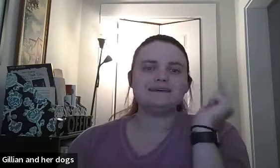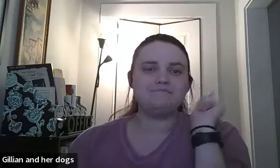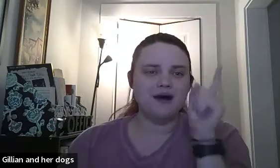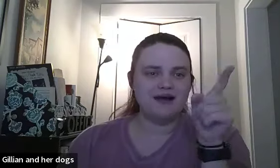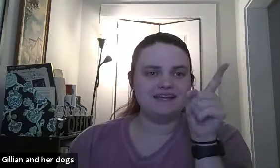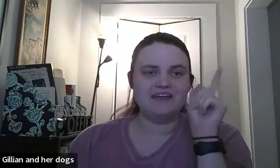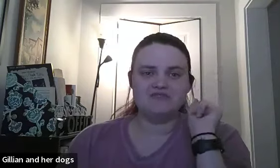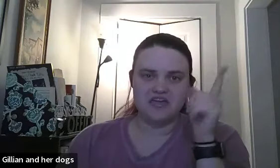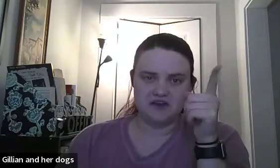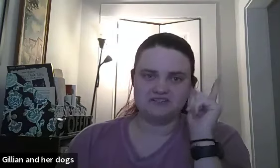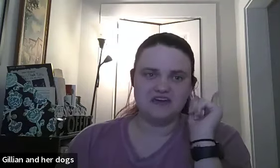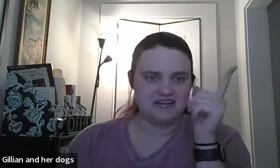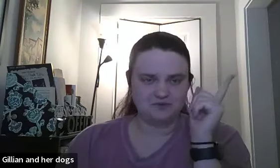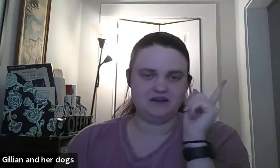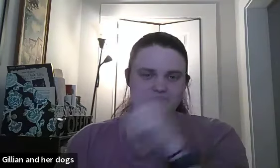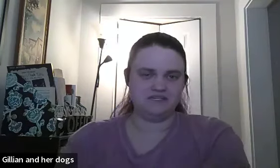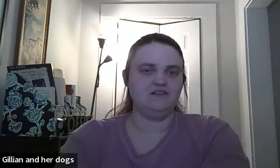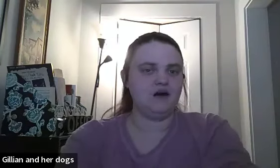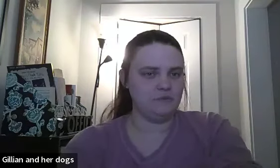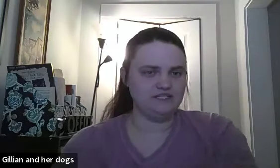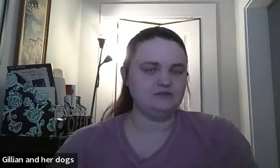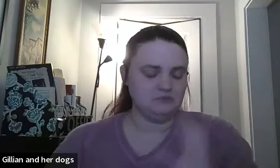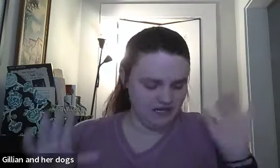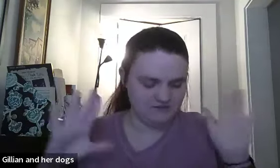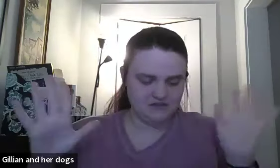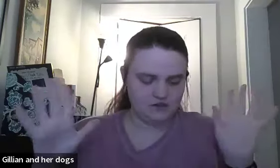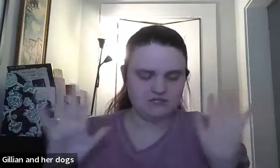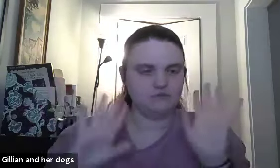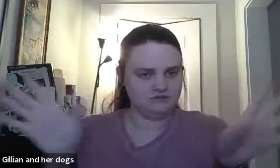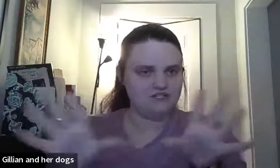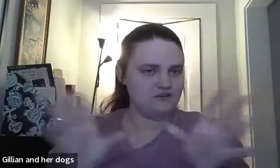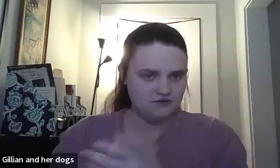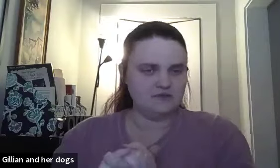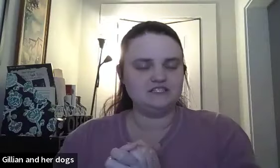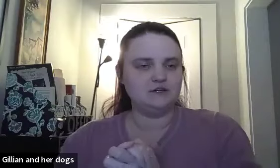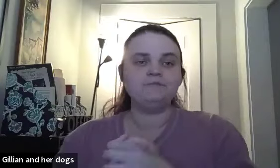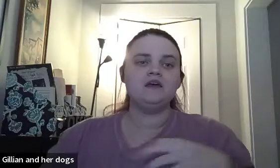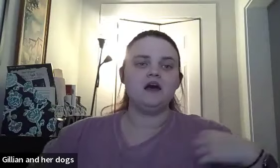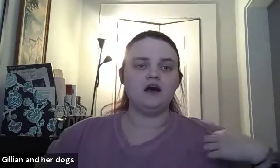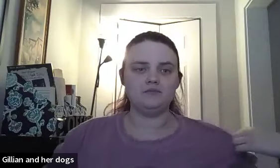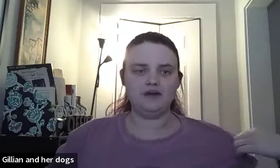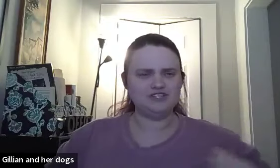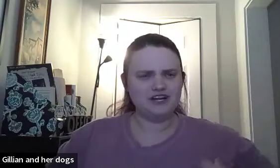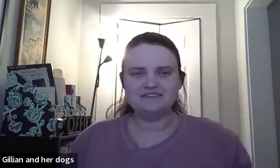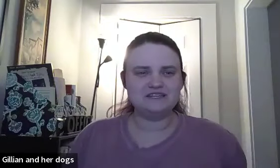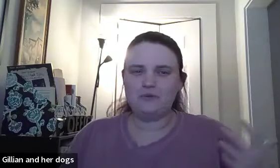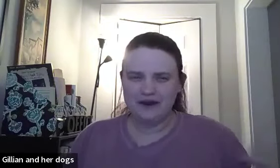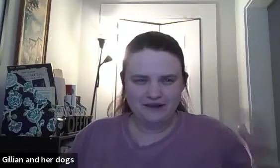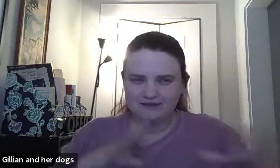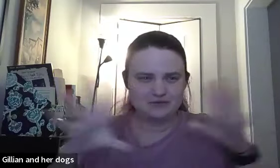yours, mine, and theirs. That's where it comes in a lot. We haven't done those, and we'll touch on those a bit too. I was trying to say, there's like, where else